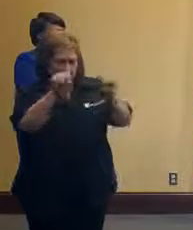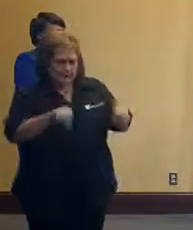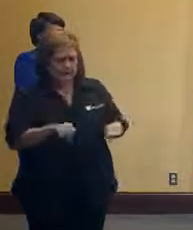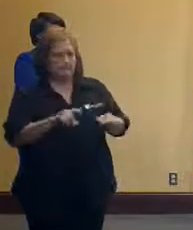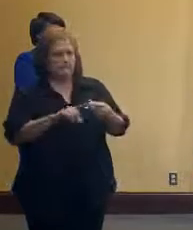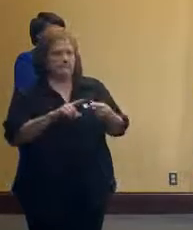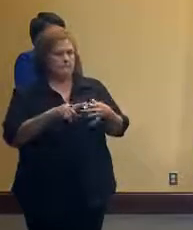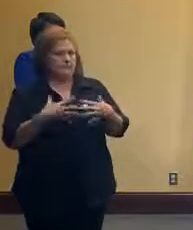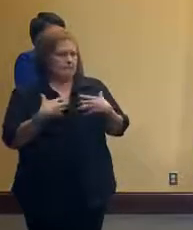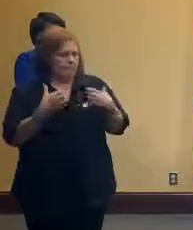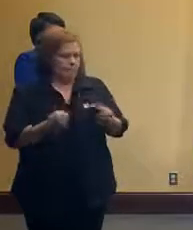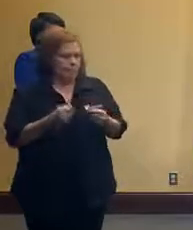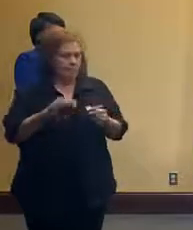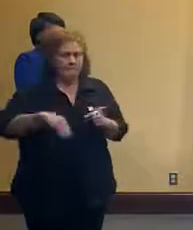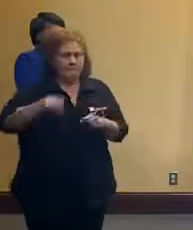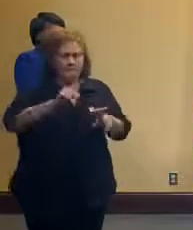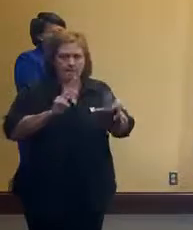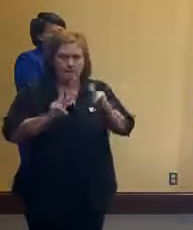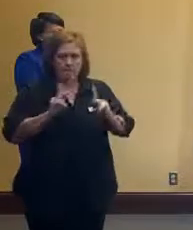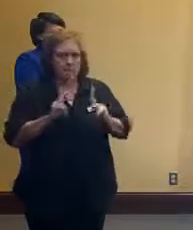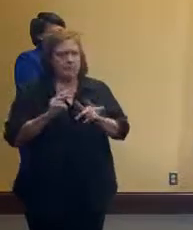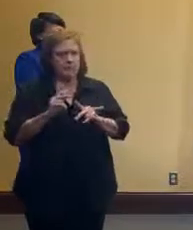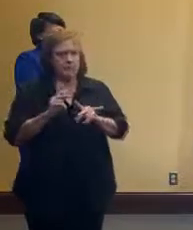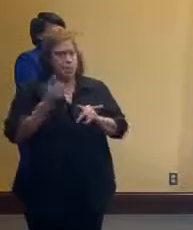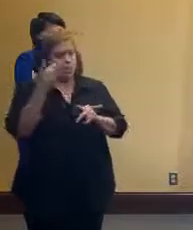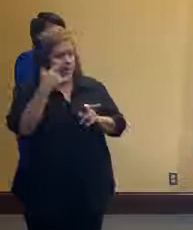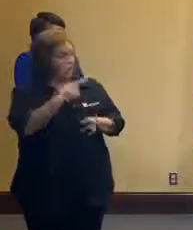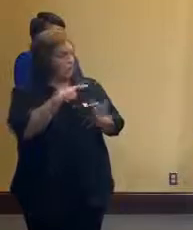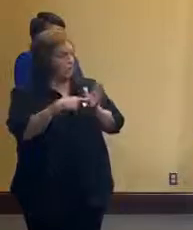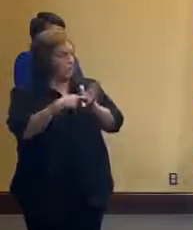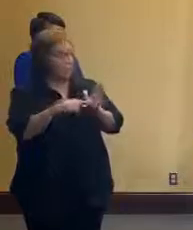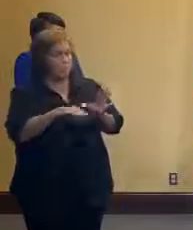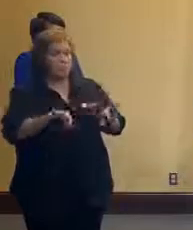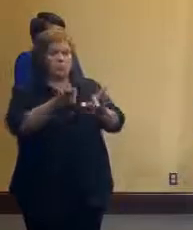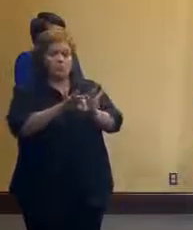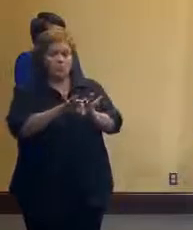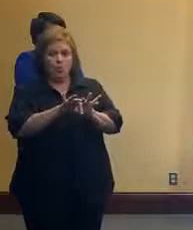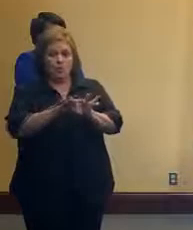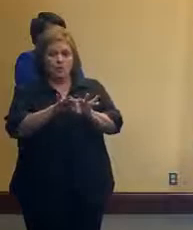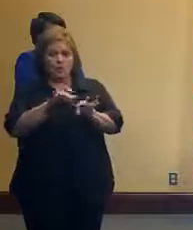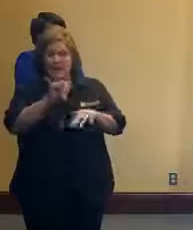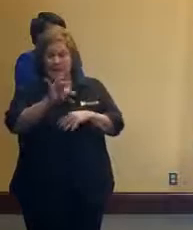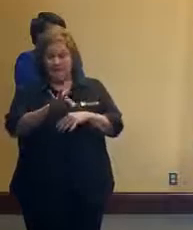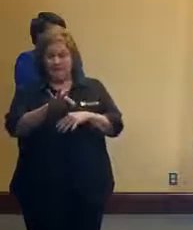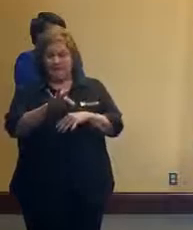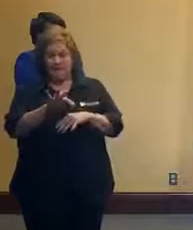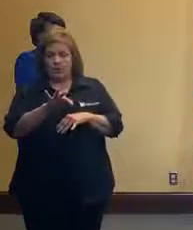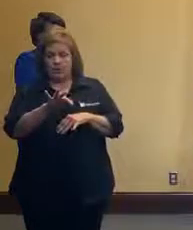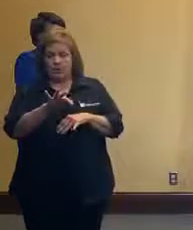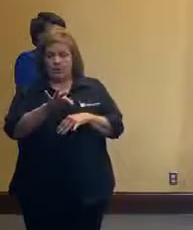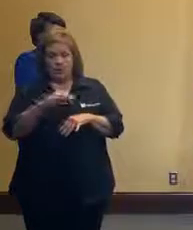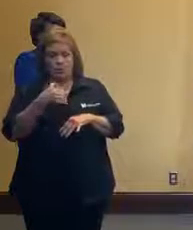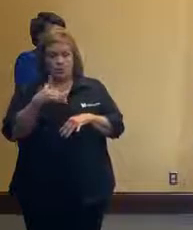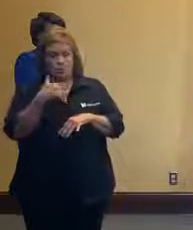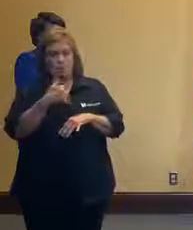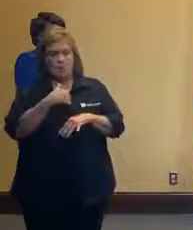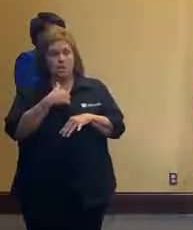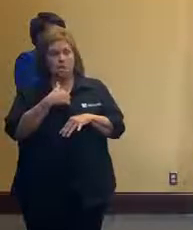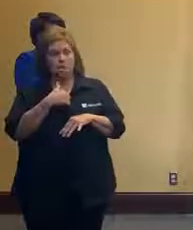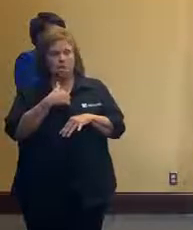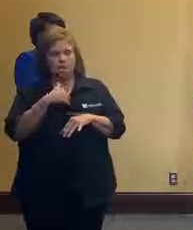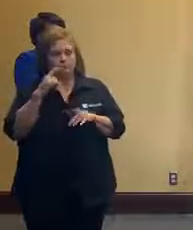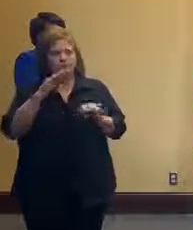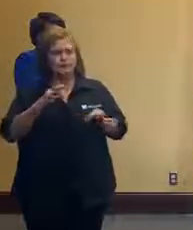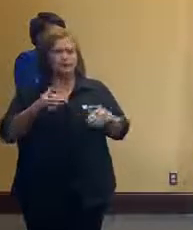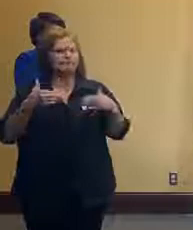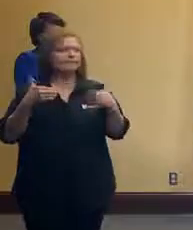health of our population. And why this slide's important is because if we were too early to open the city back up at some